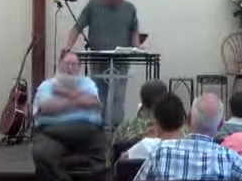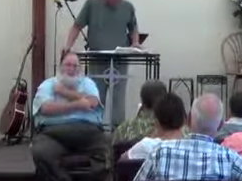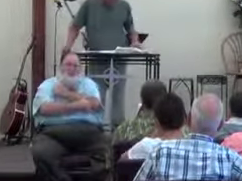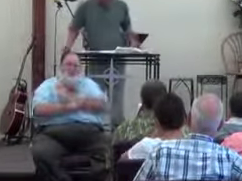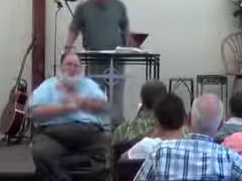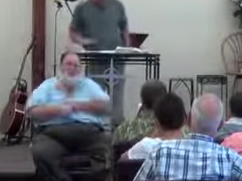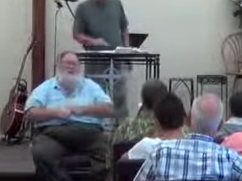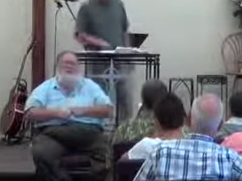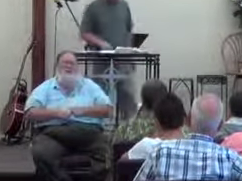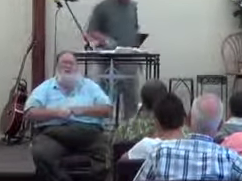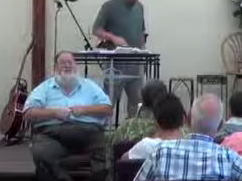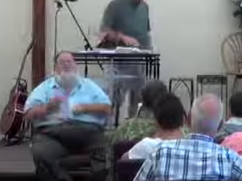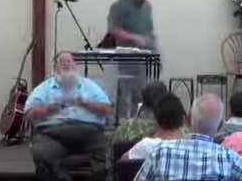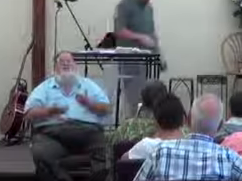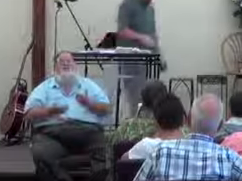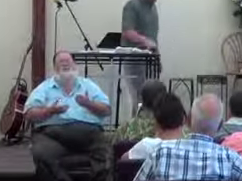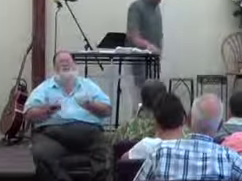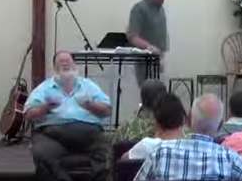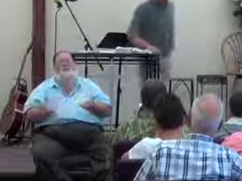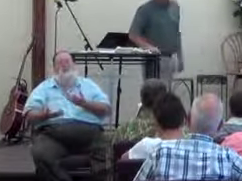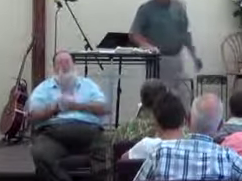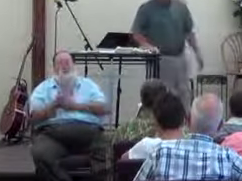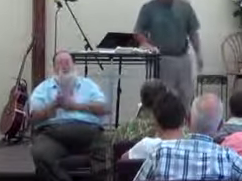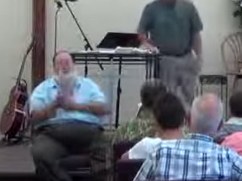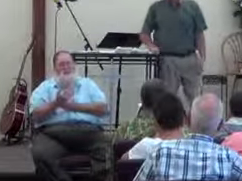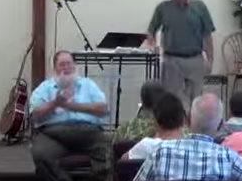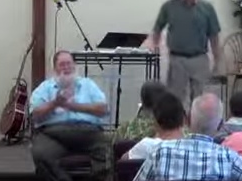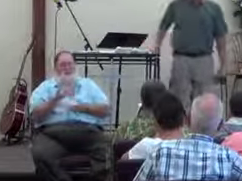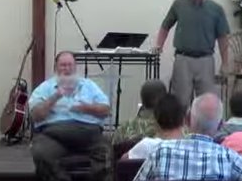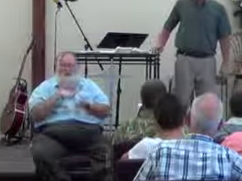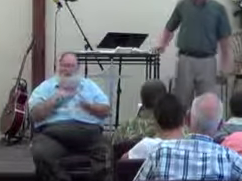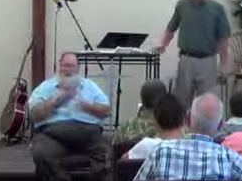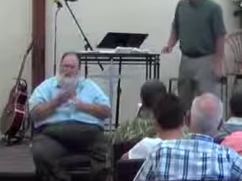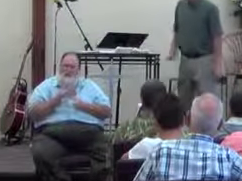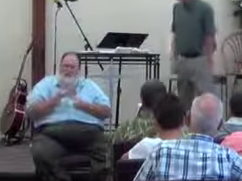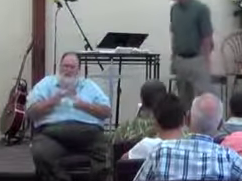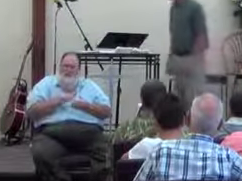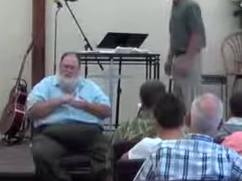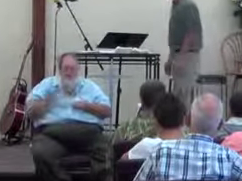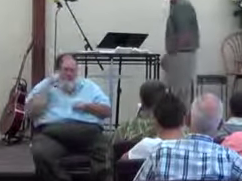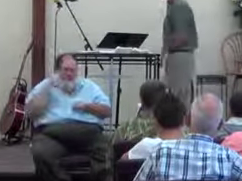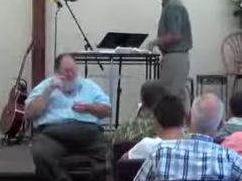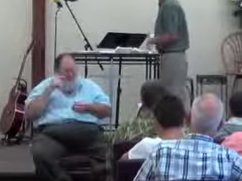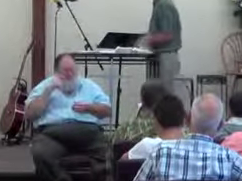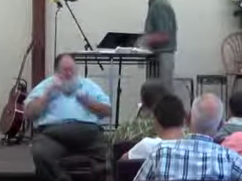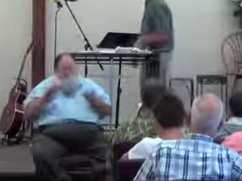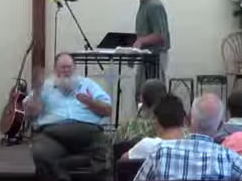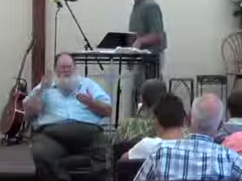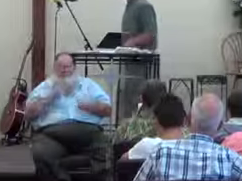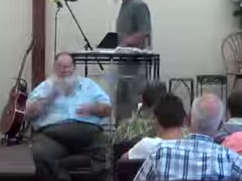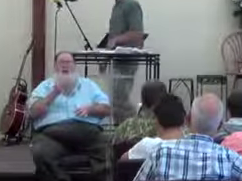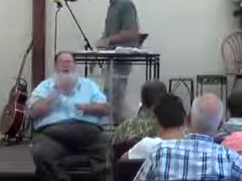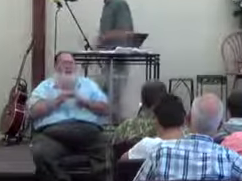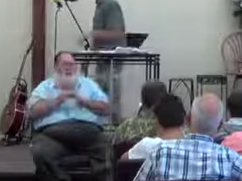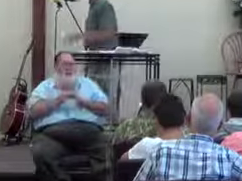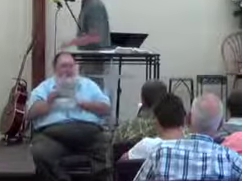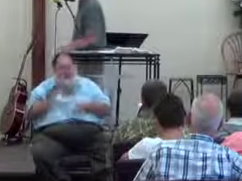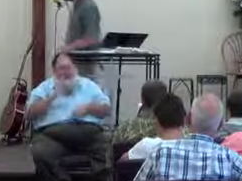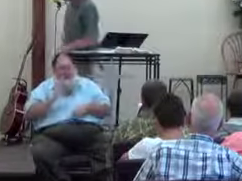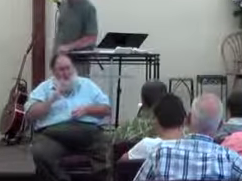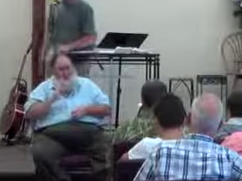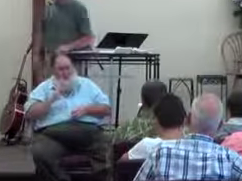through, you know, the sermon, I was thinking, what if He wasn't a faithful God? What if He was a tyrant God? He could have destroyed